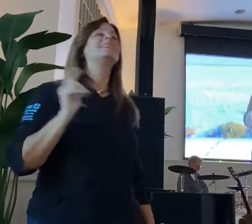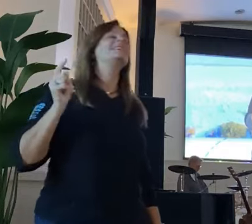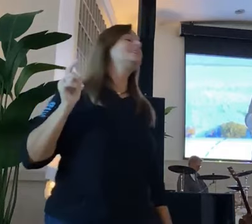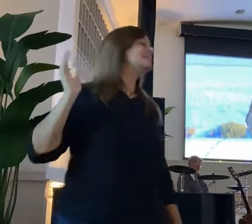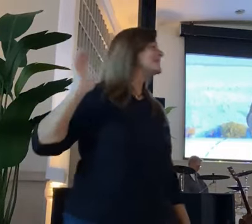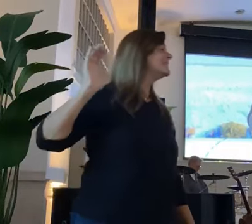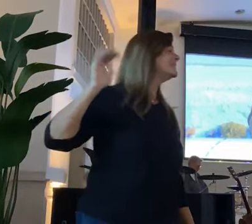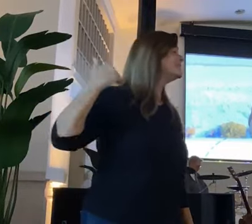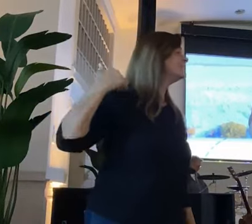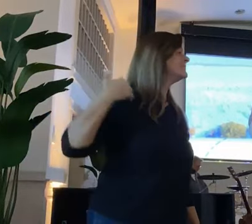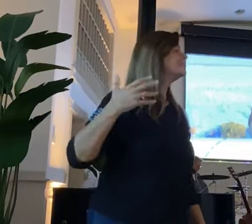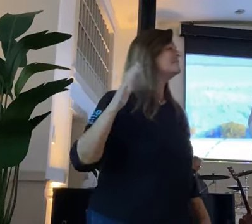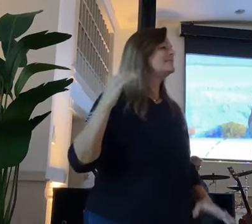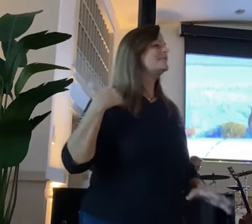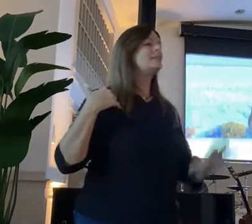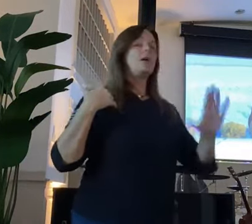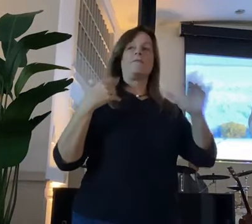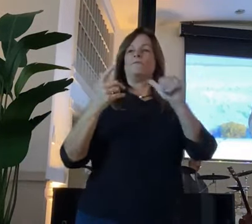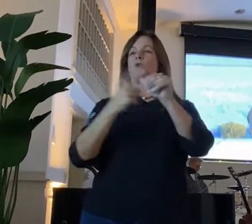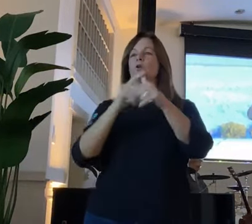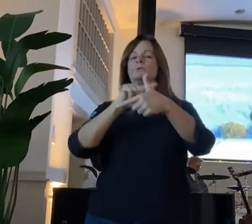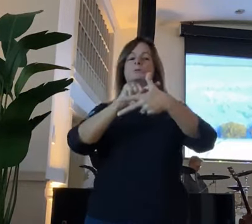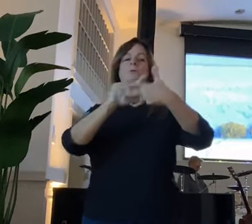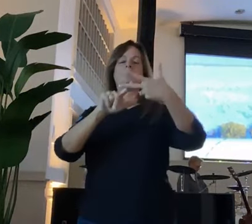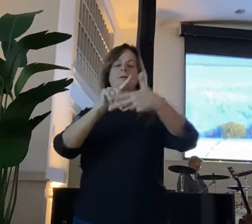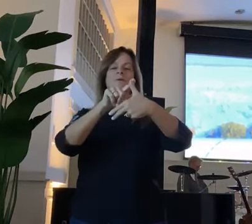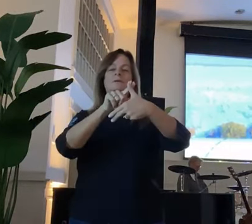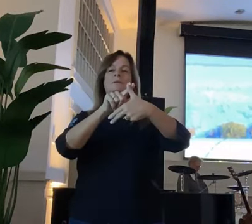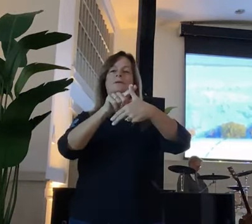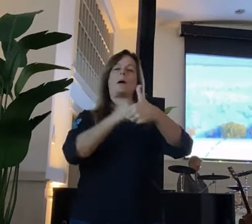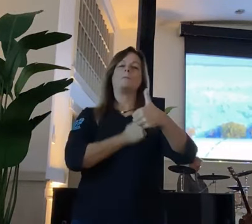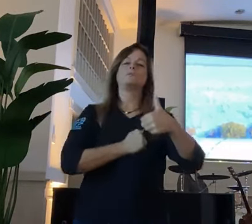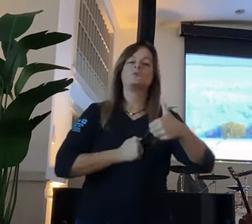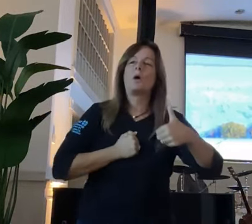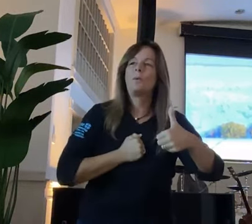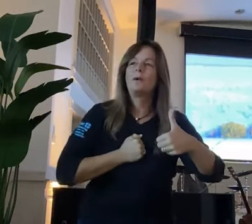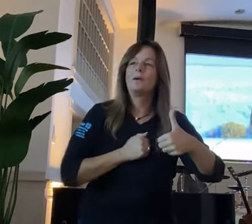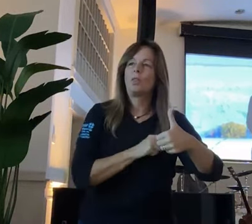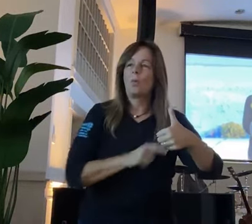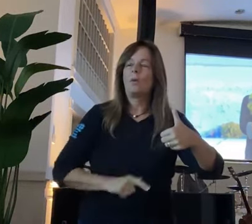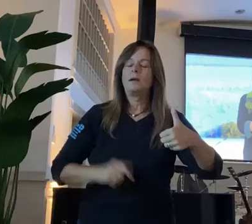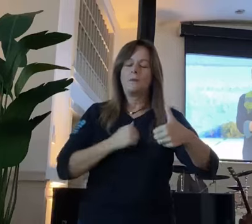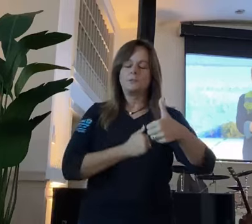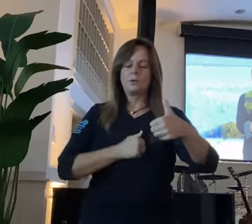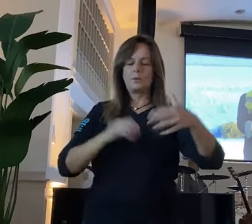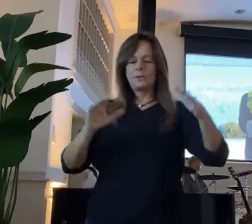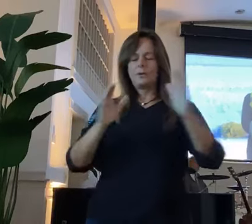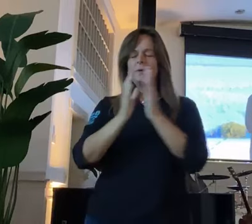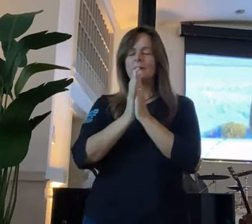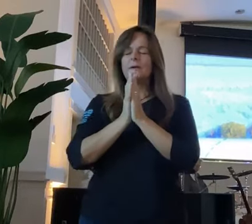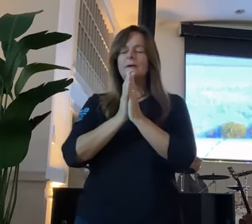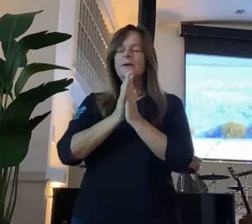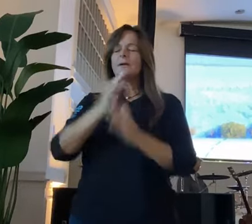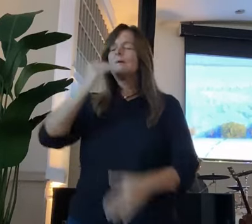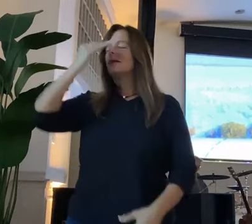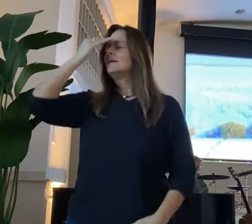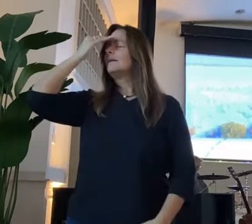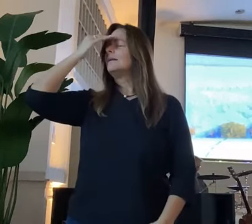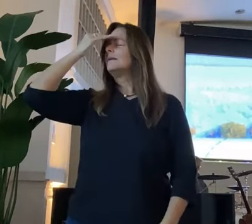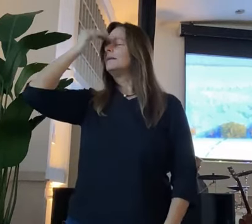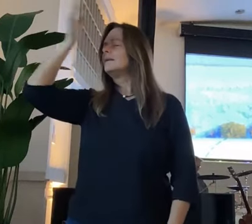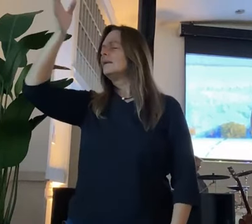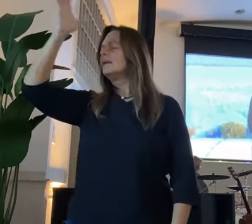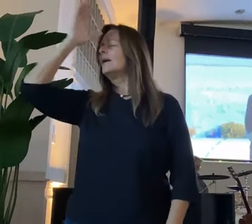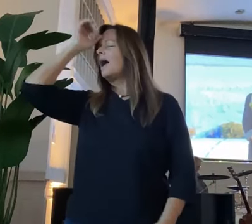prayer is, God, I'm sorry. Holy Spirit, I'm sorry. So would you bow your heads with me as we pray? God, we thank You for Your word that teaches us what is